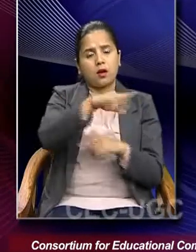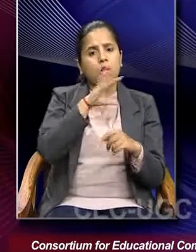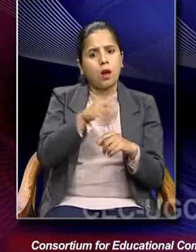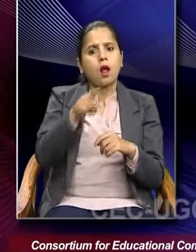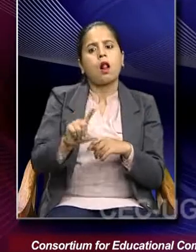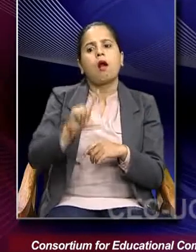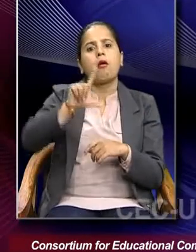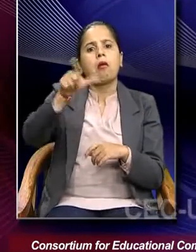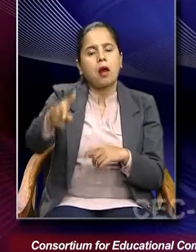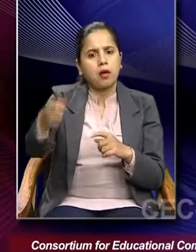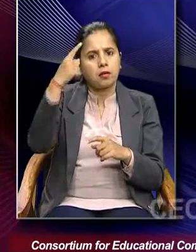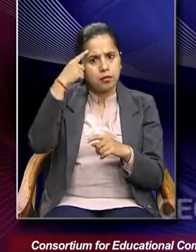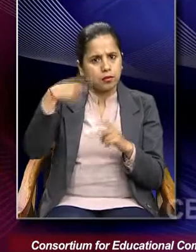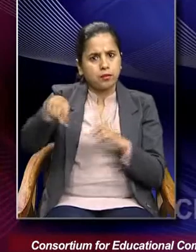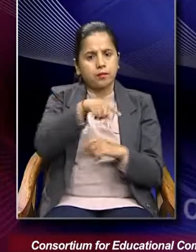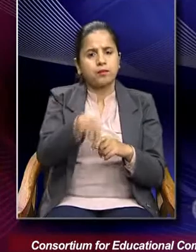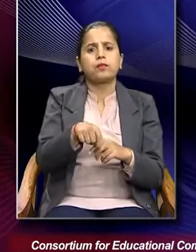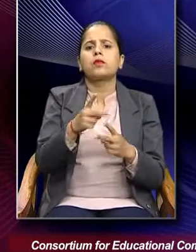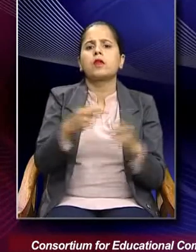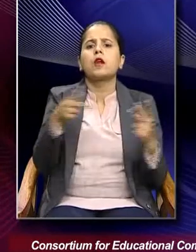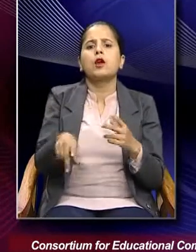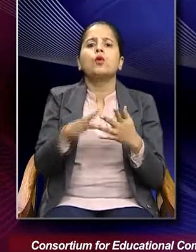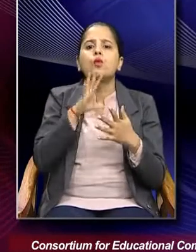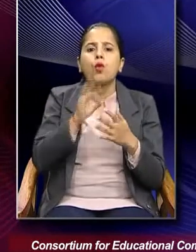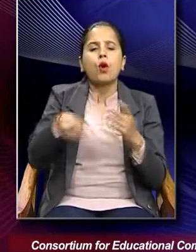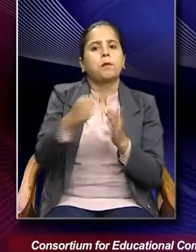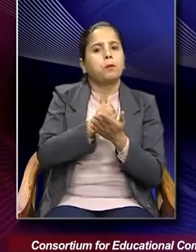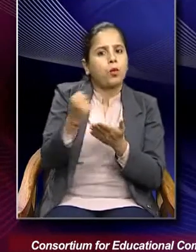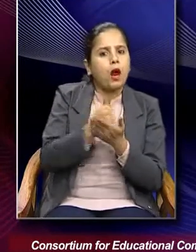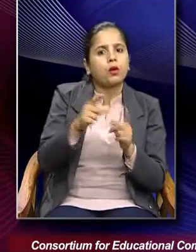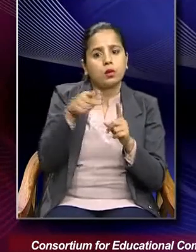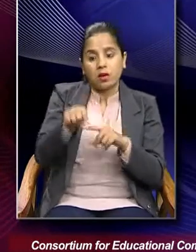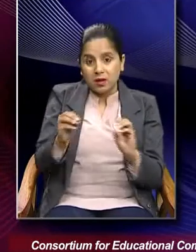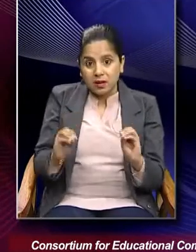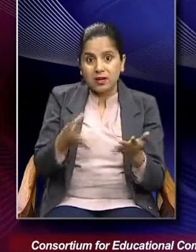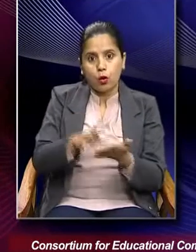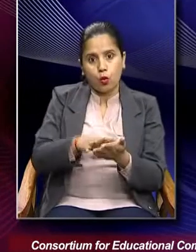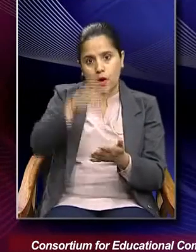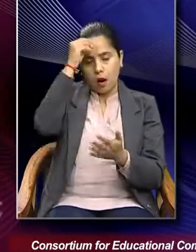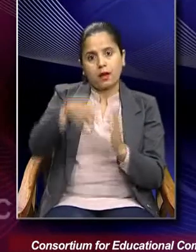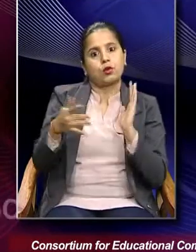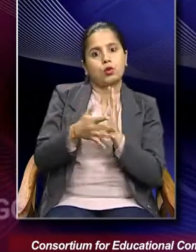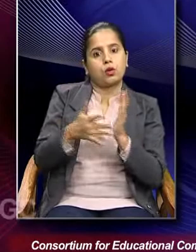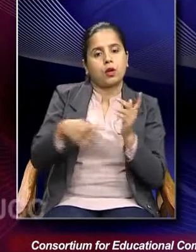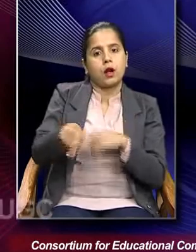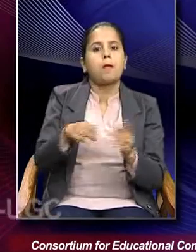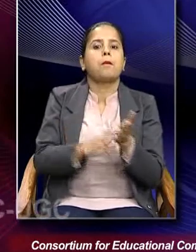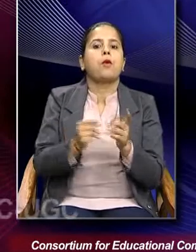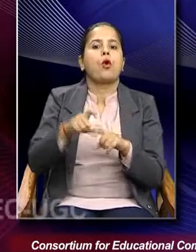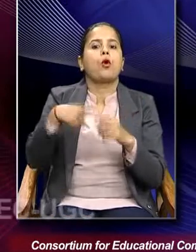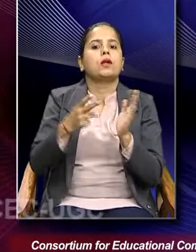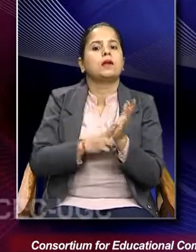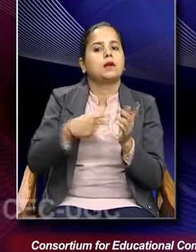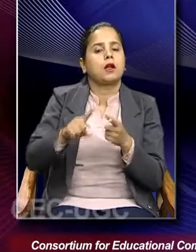coming to solid economic practices, and that as soon as they learned the techniques of modern economies,